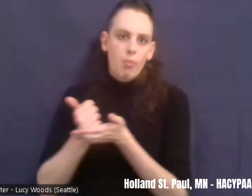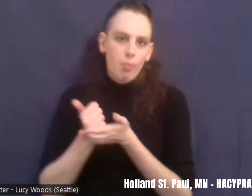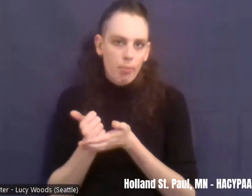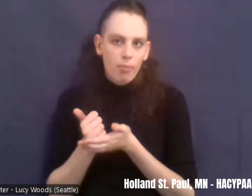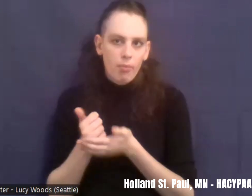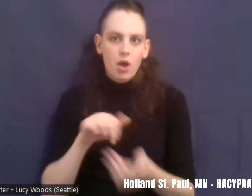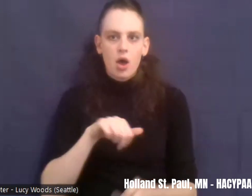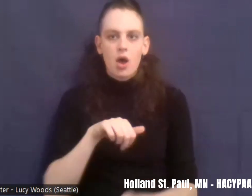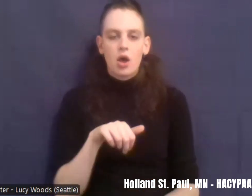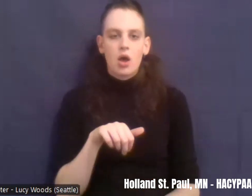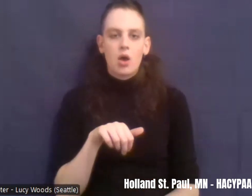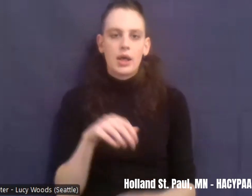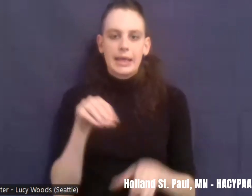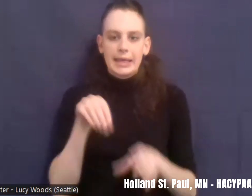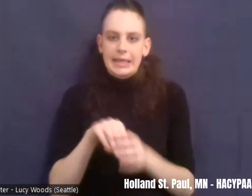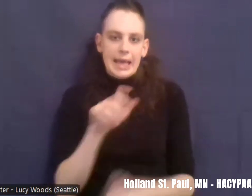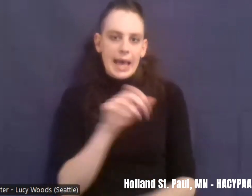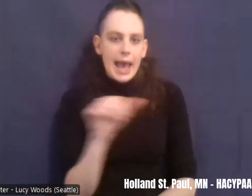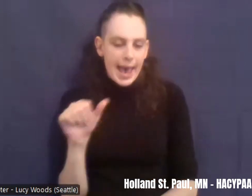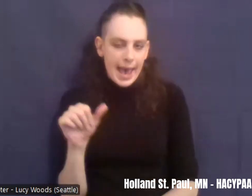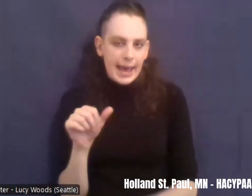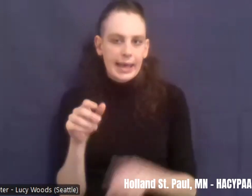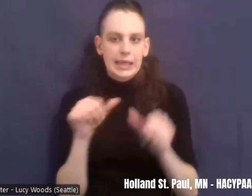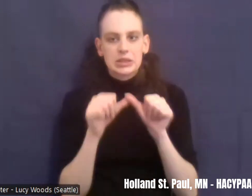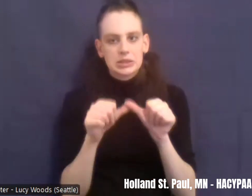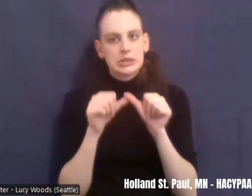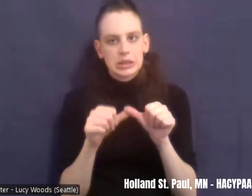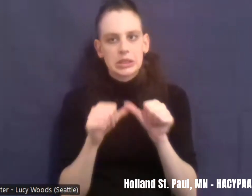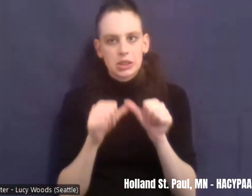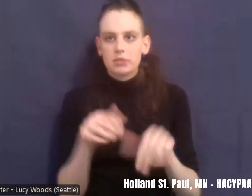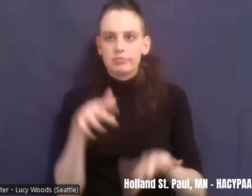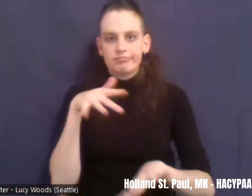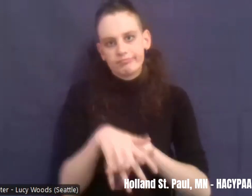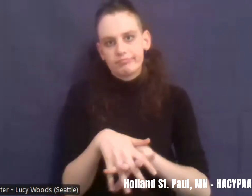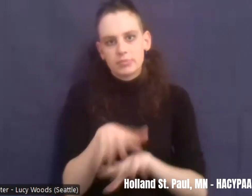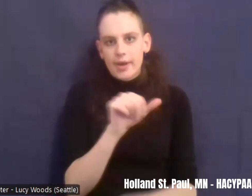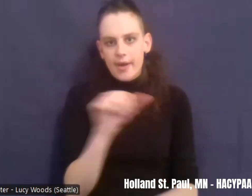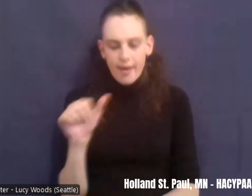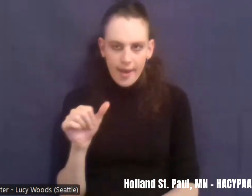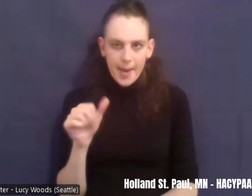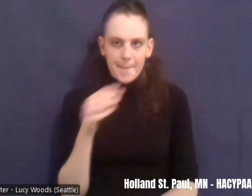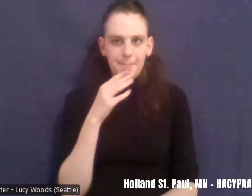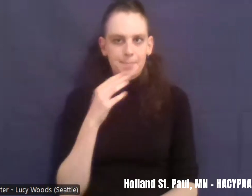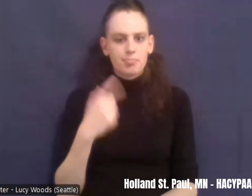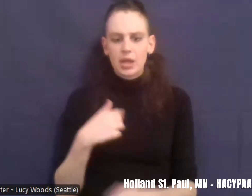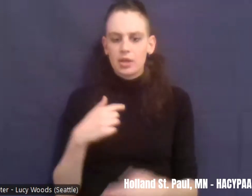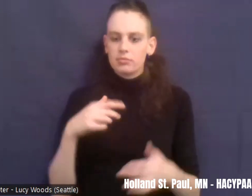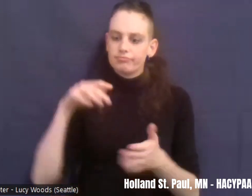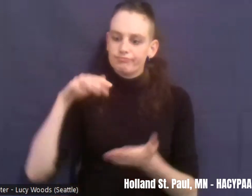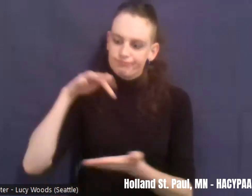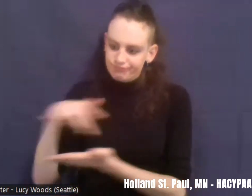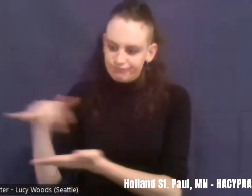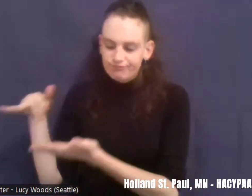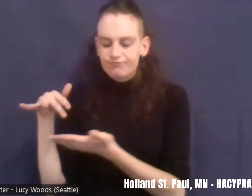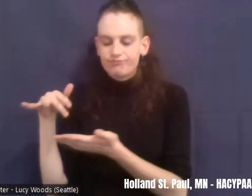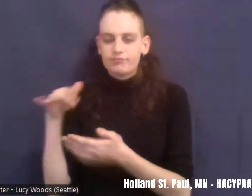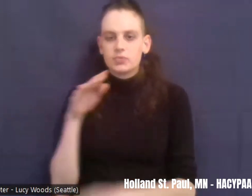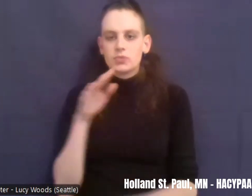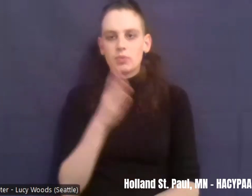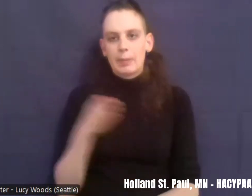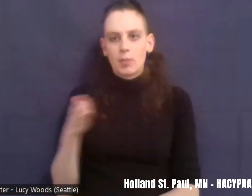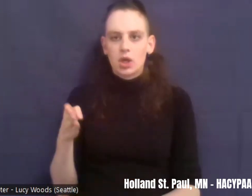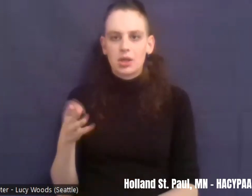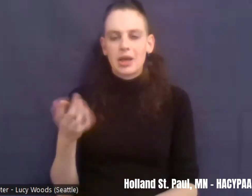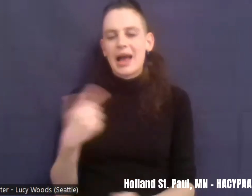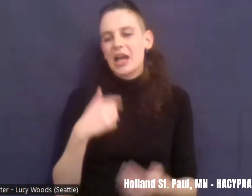or other help within the rooms to continue to do these things. So like I do a really intensive big book study. So basically I like, I wouldn't say two